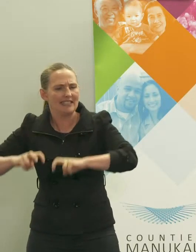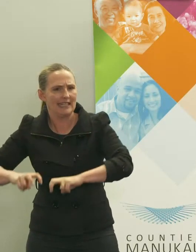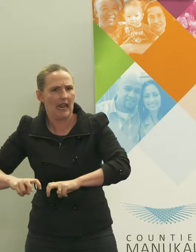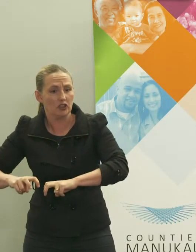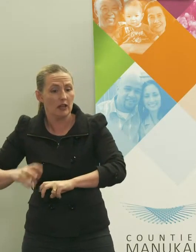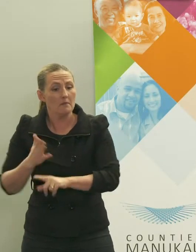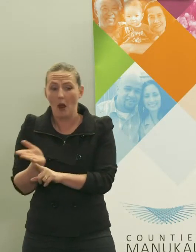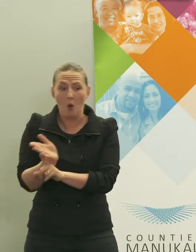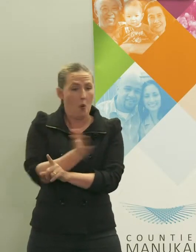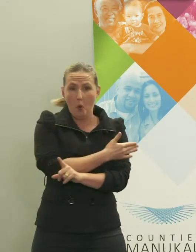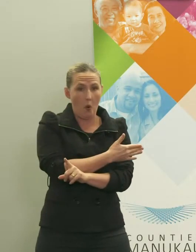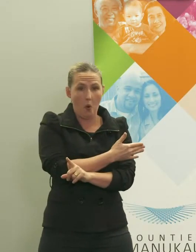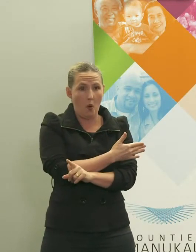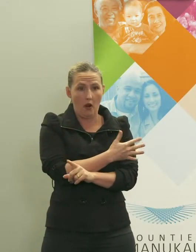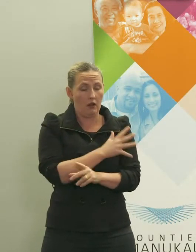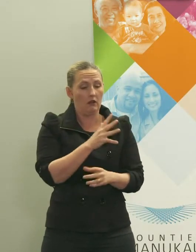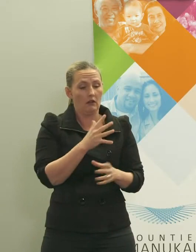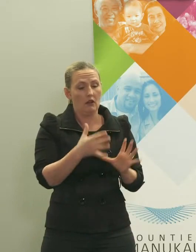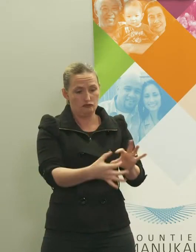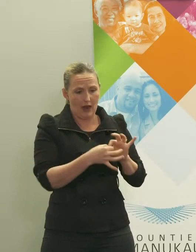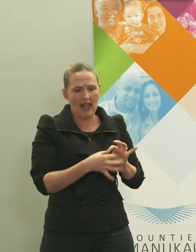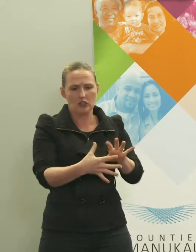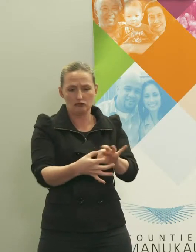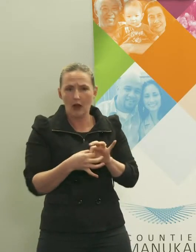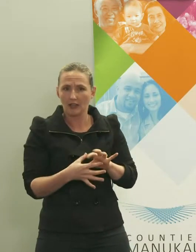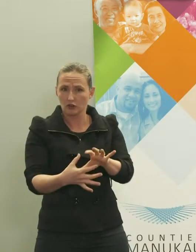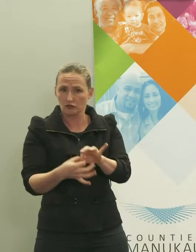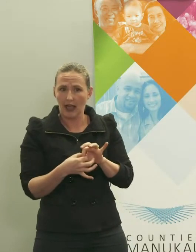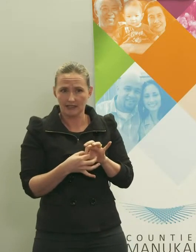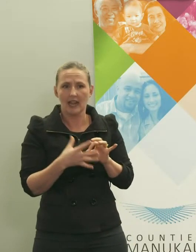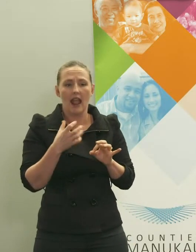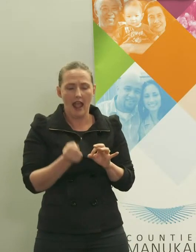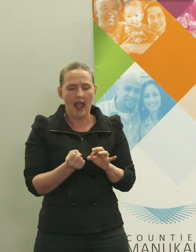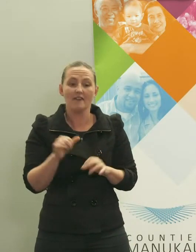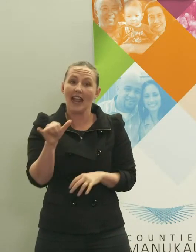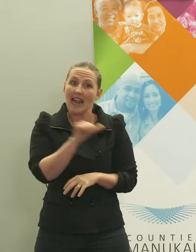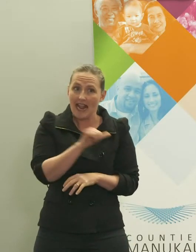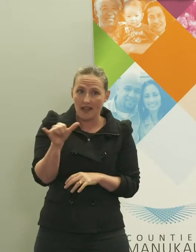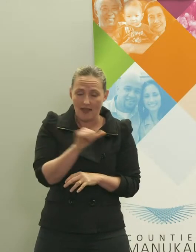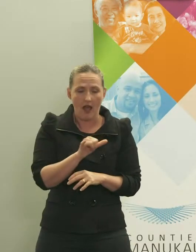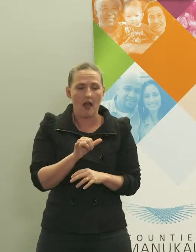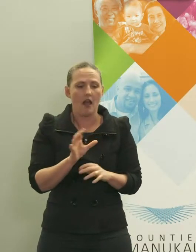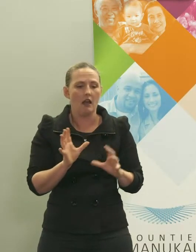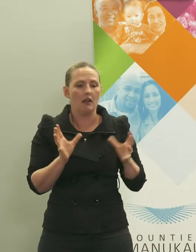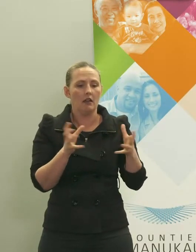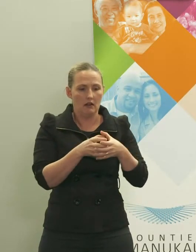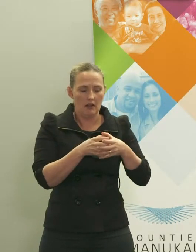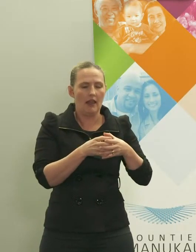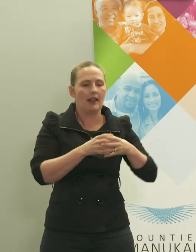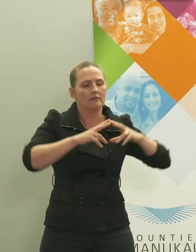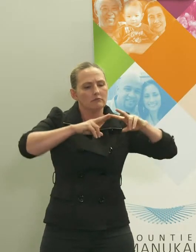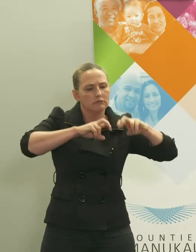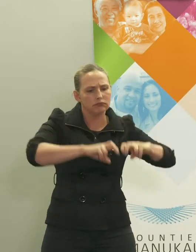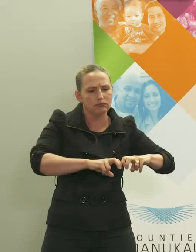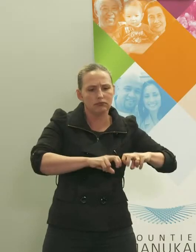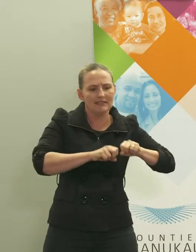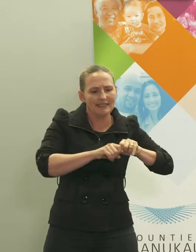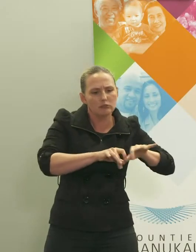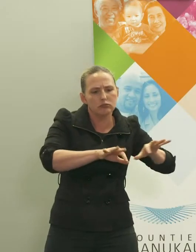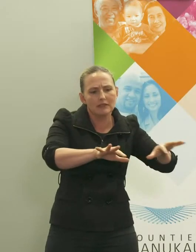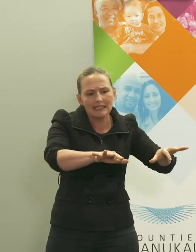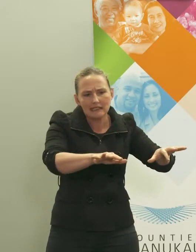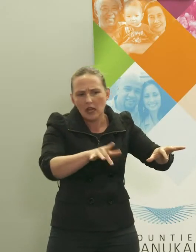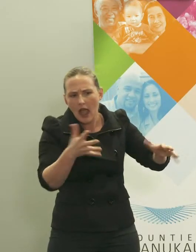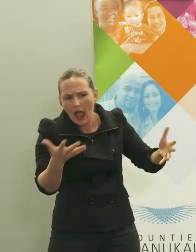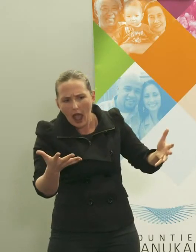the case. But every other one, there's either one or the other of those links. So there's either an epidemiological link, i.e. we know who they came